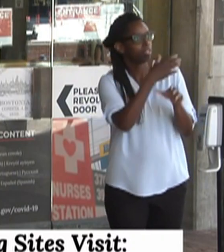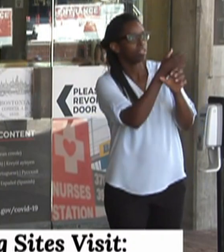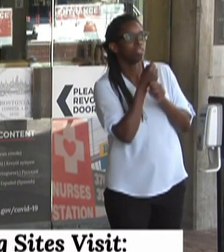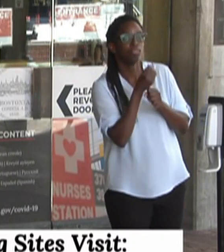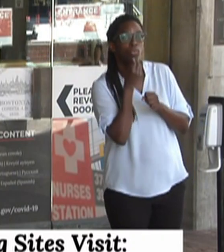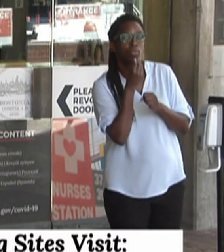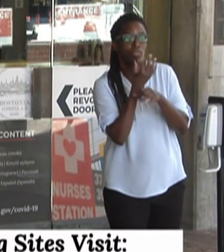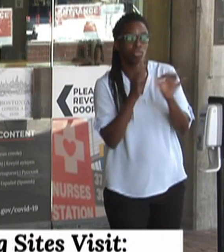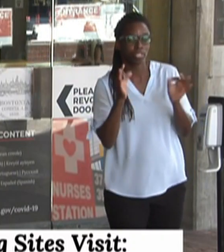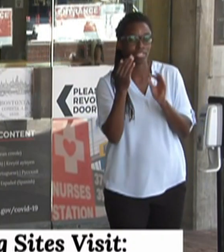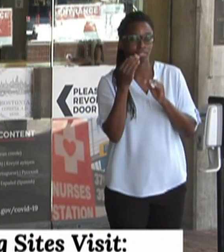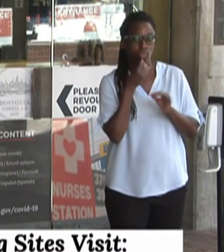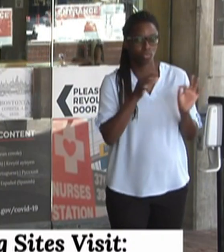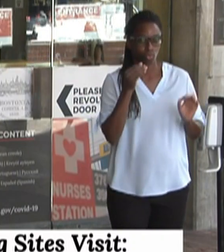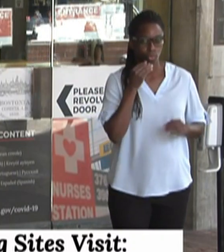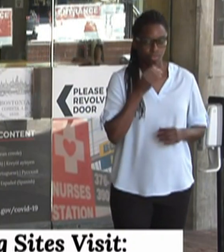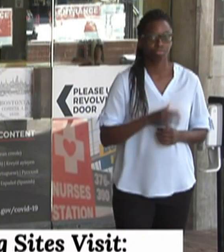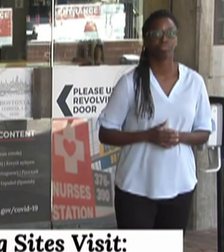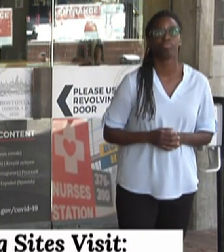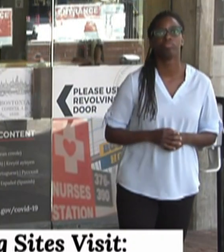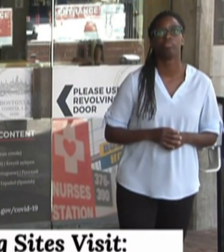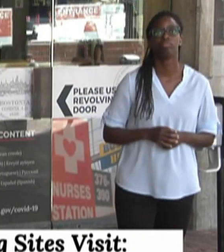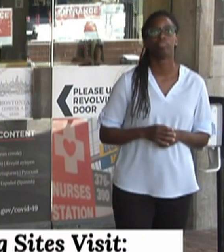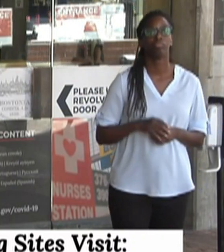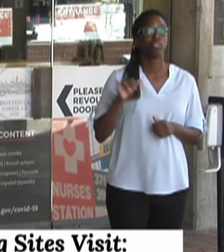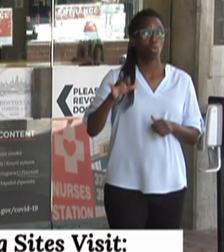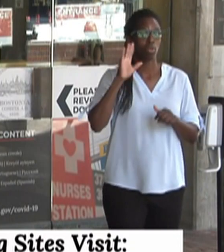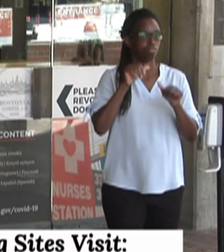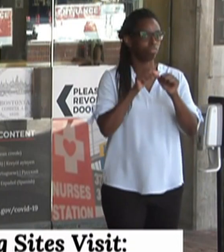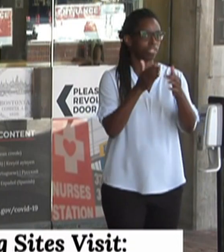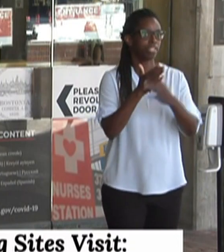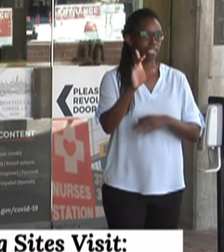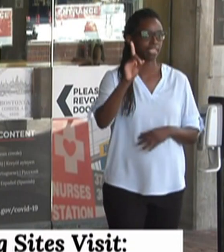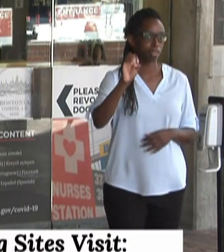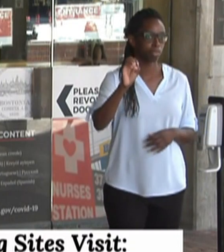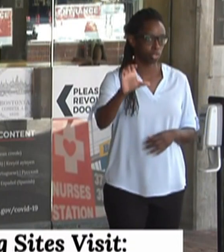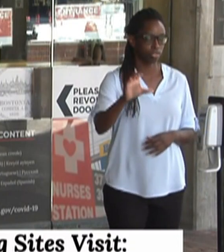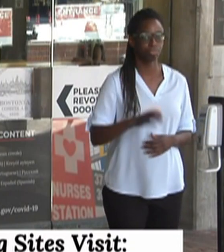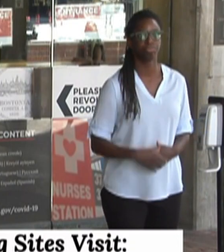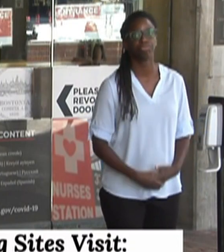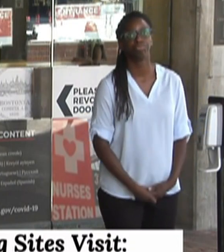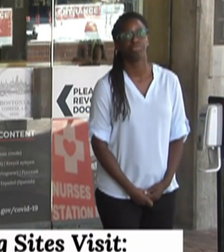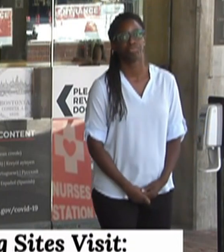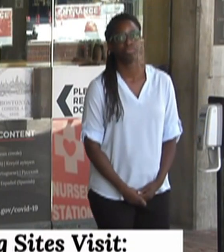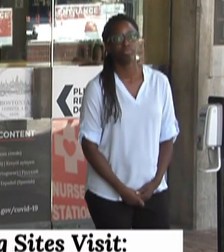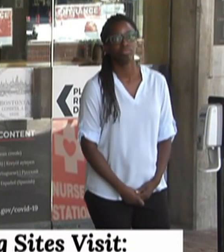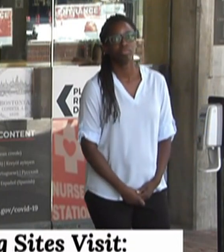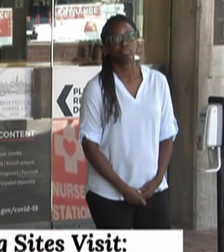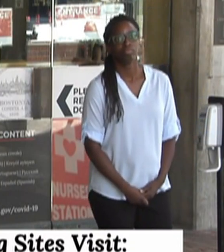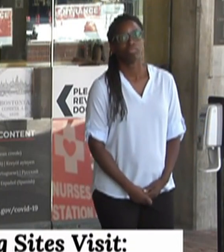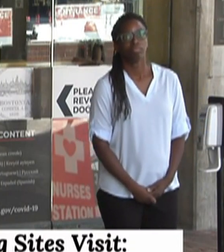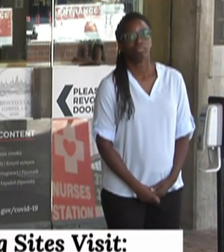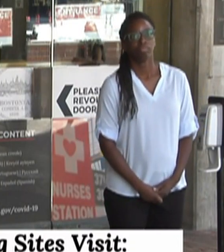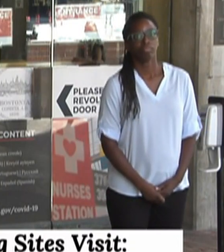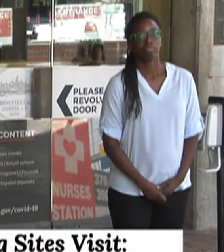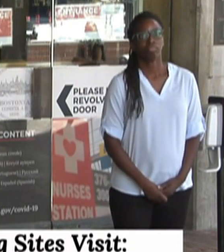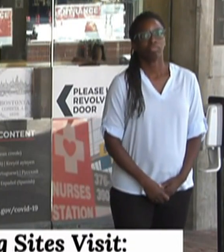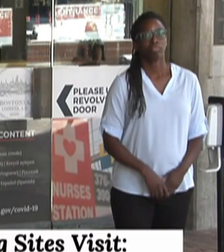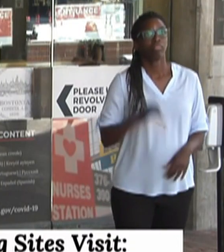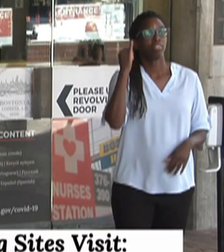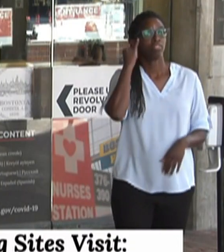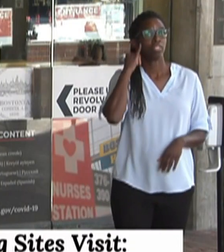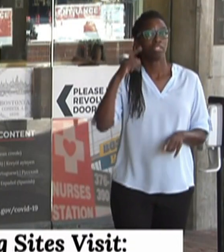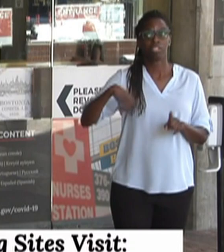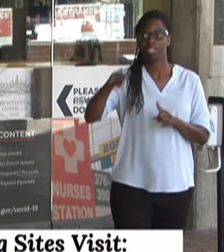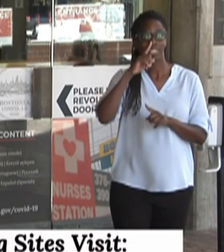remote and hybrid learning plans. So what that does, it helps us, it allows us the opportunity to be able to deliver meals if our kids are not in school. Our school plan that we